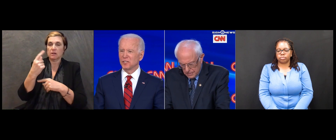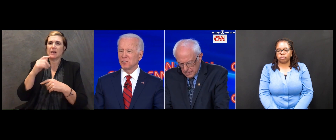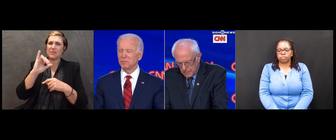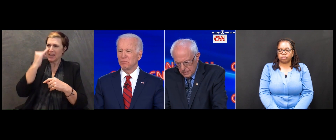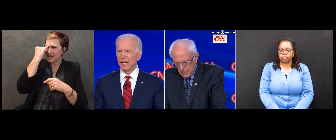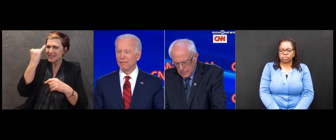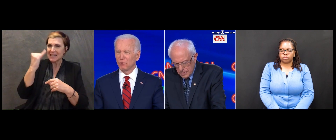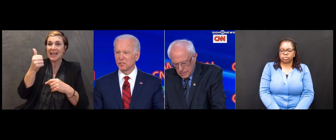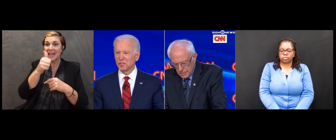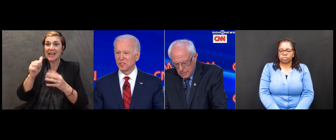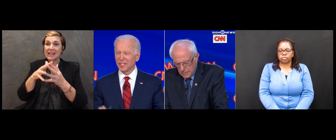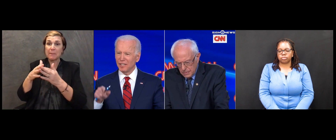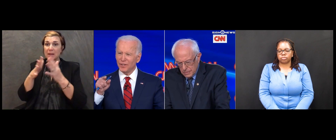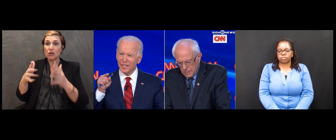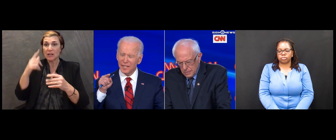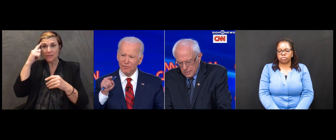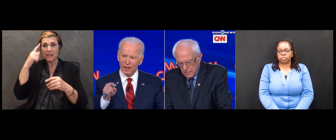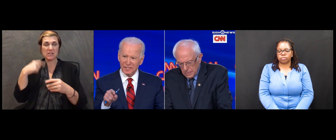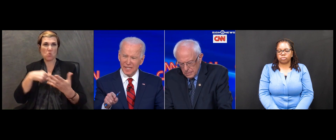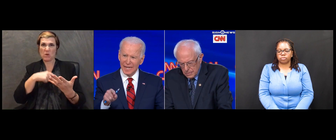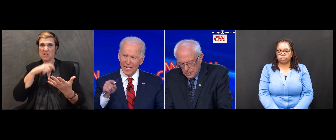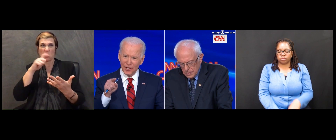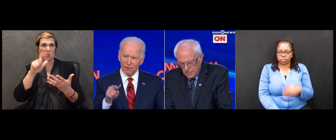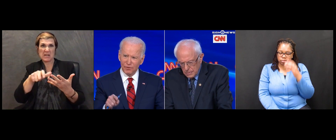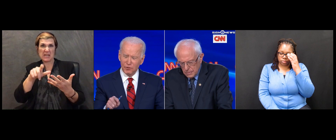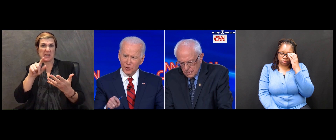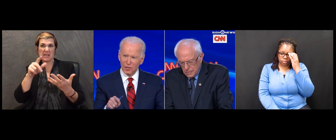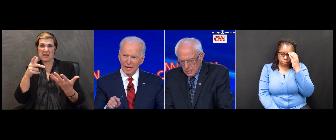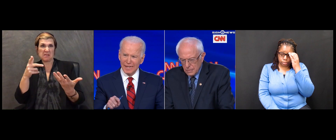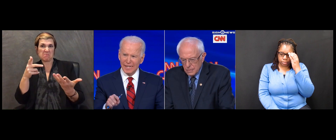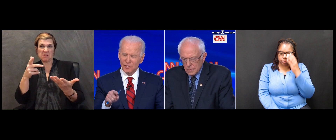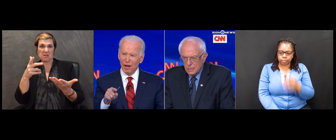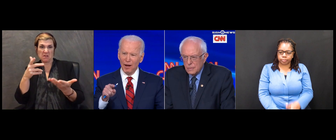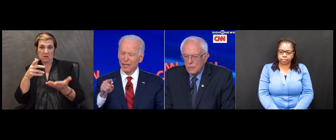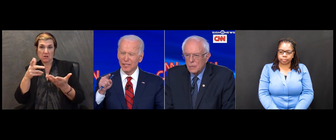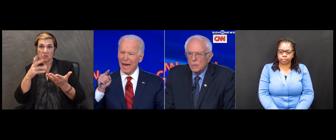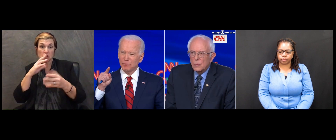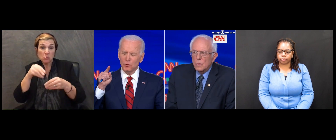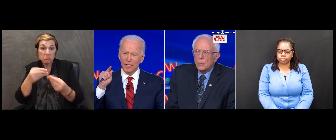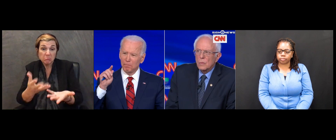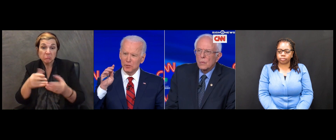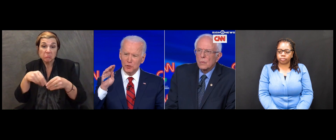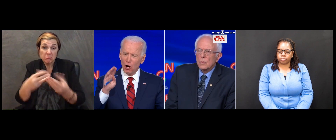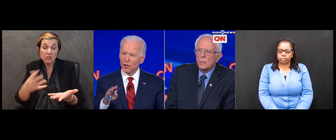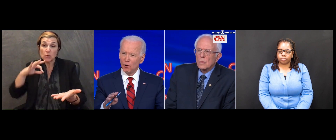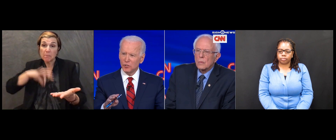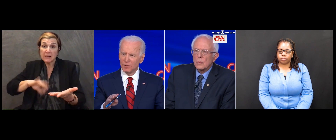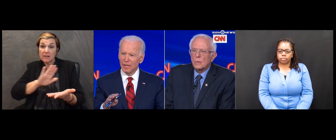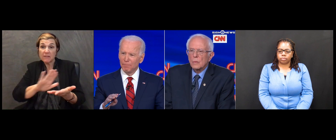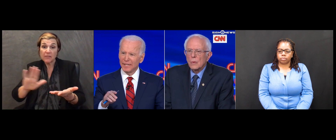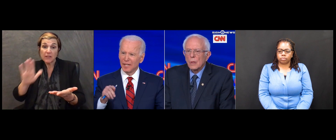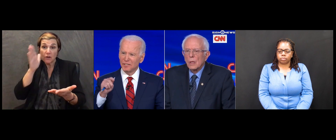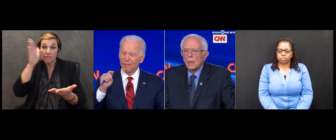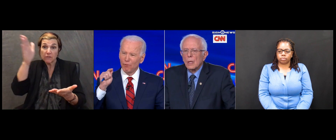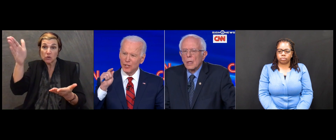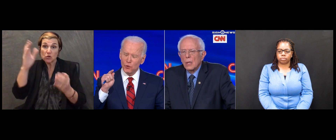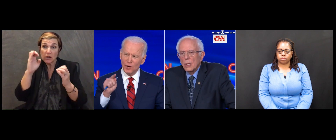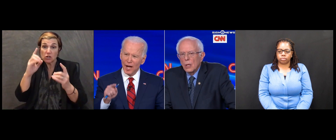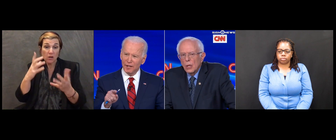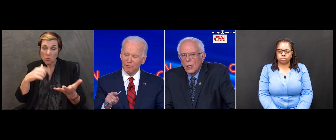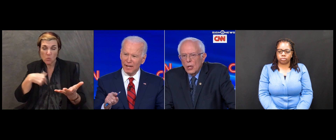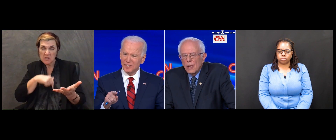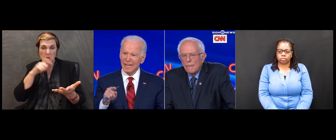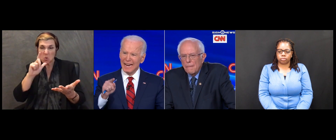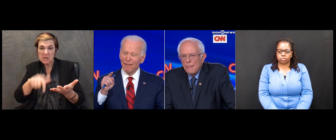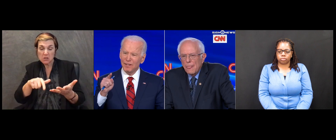thinks it doesn't pay for us to significantly invest in their future is absolutely a bizarre notion, because if we do